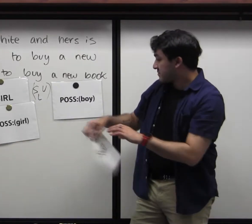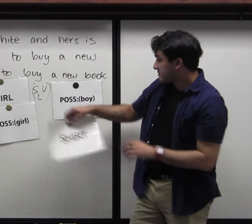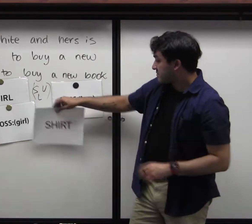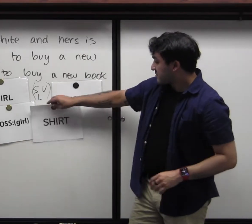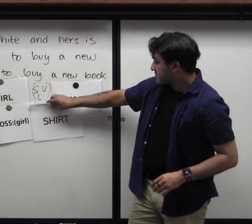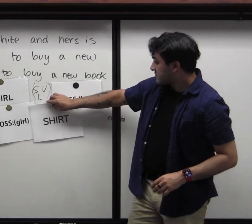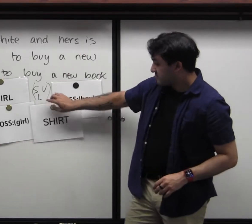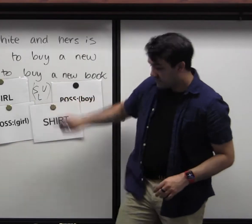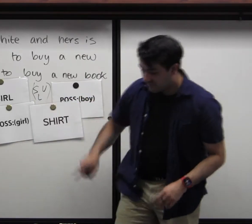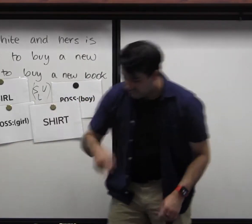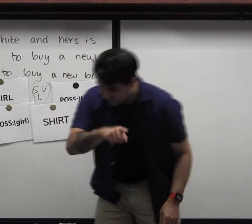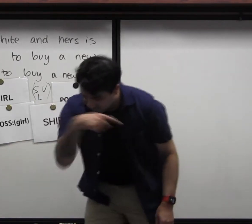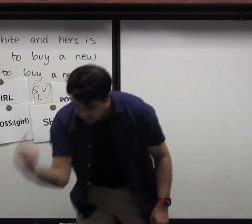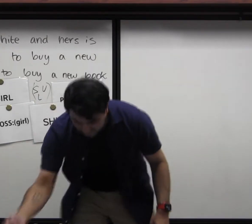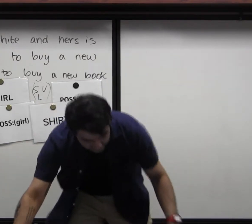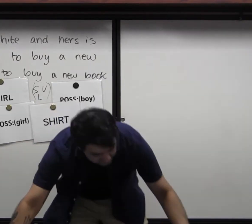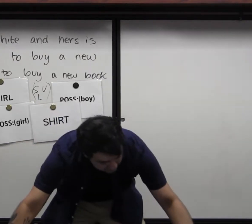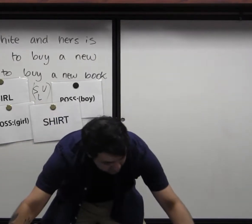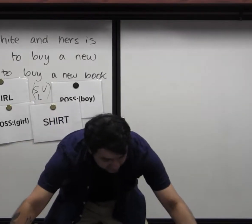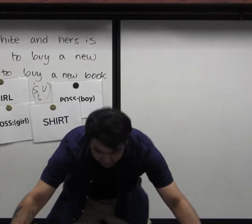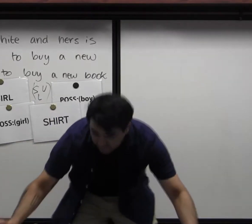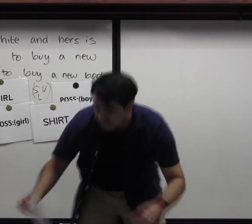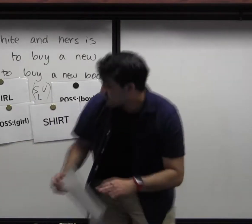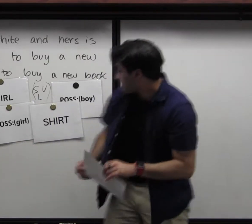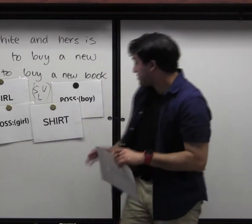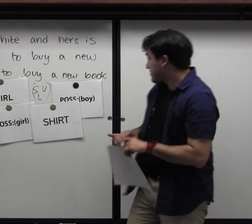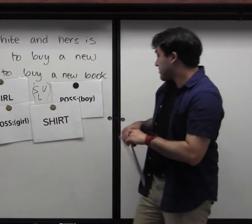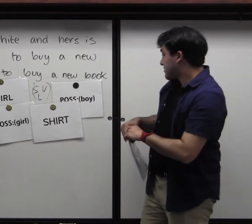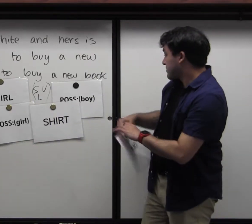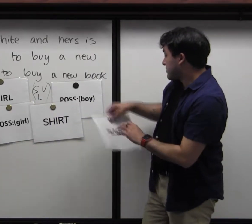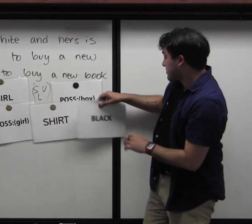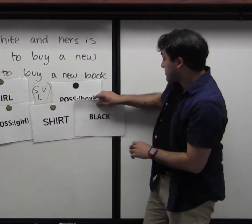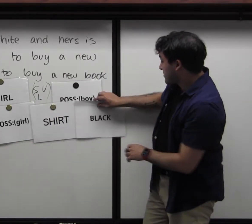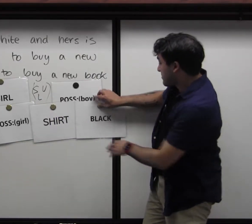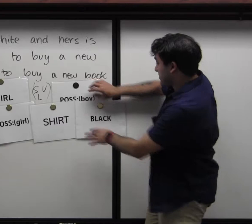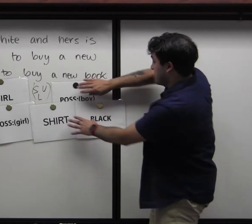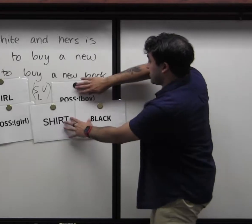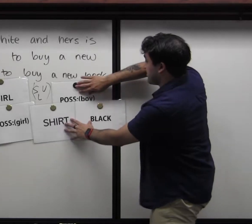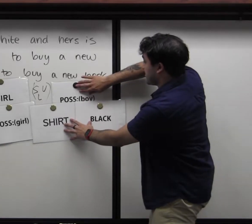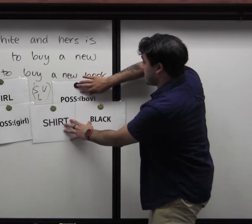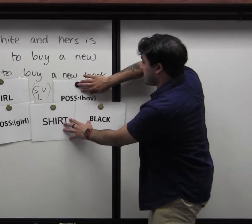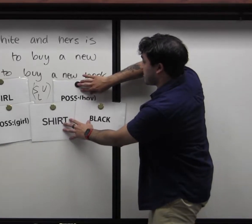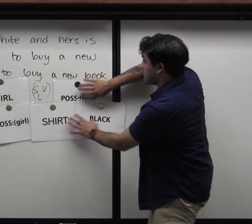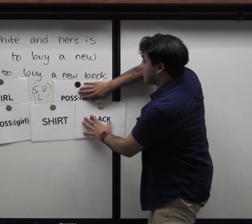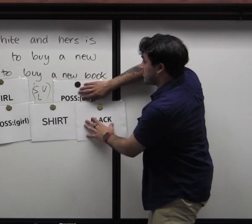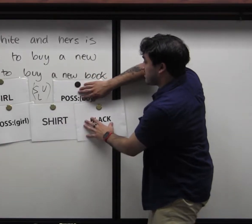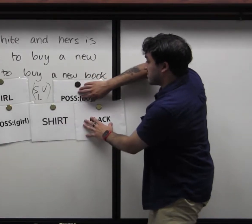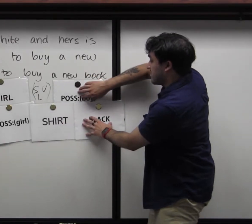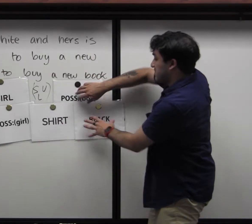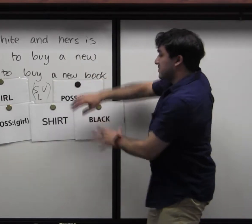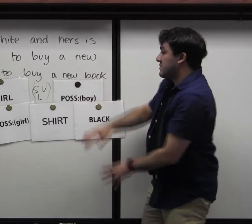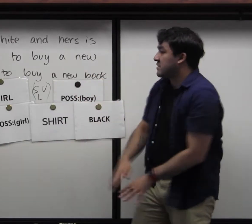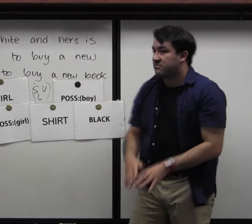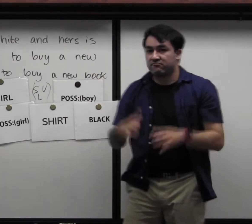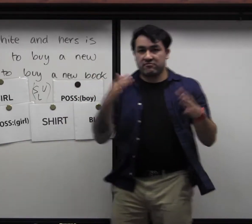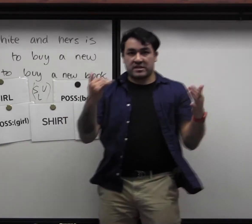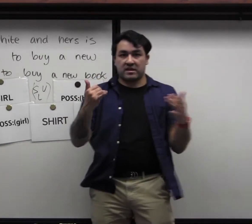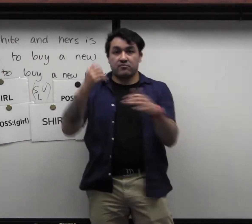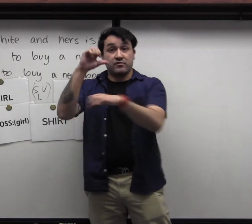have the gold magnet, the boys will have the black magnet, all of those. Okay, so here we go. So now